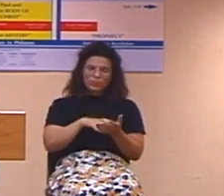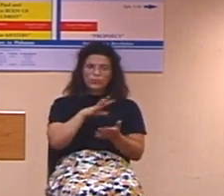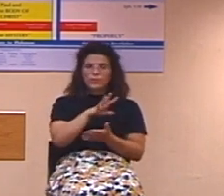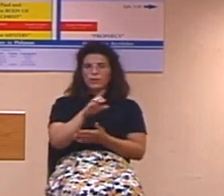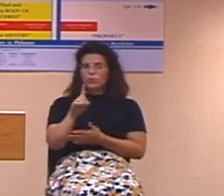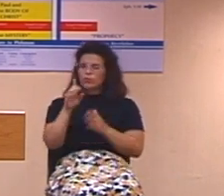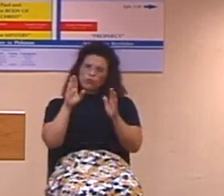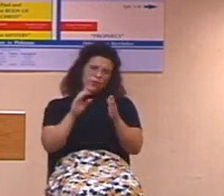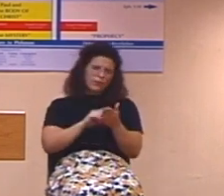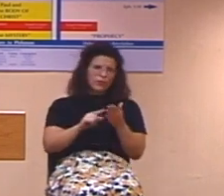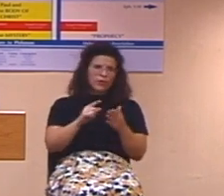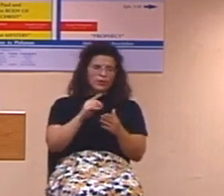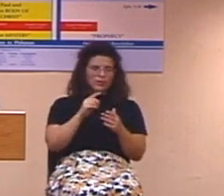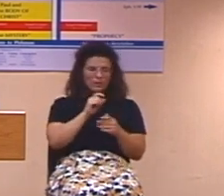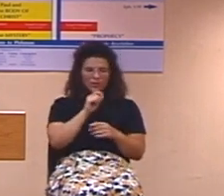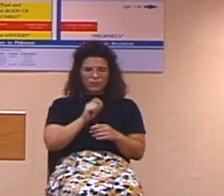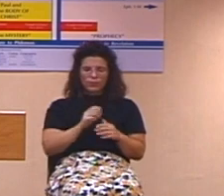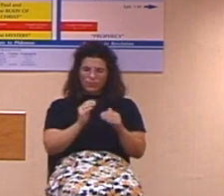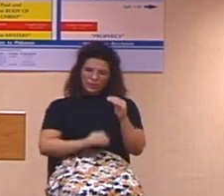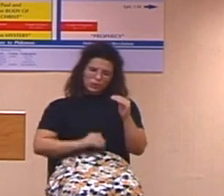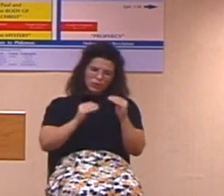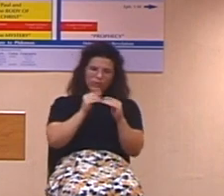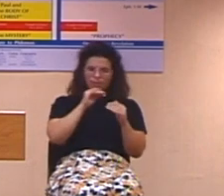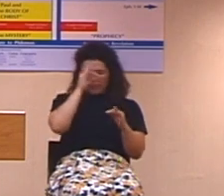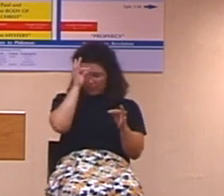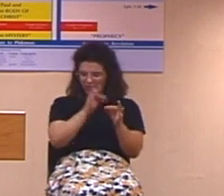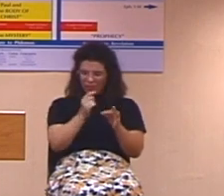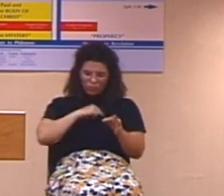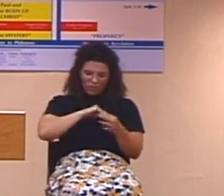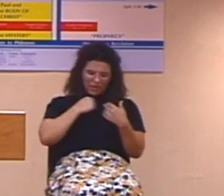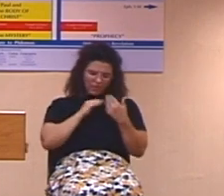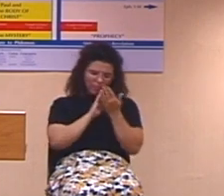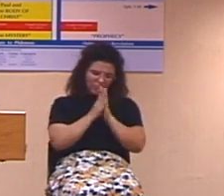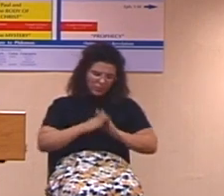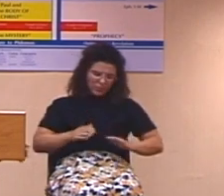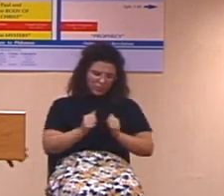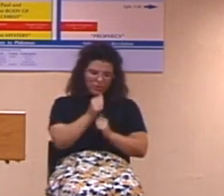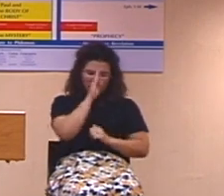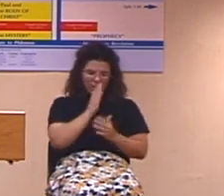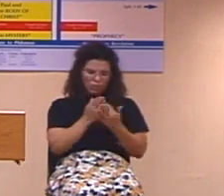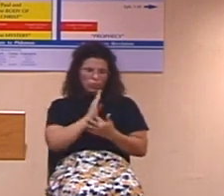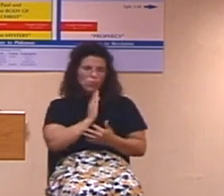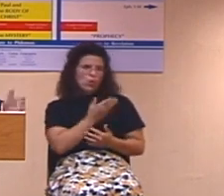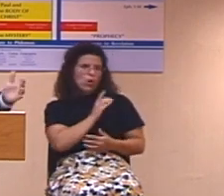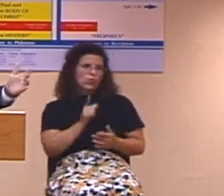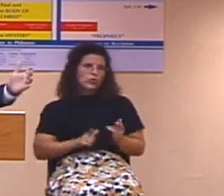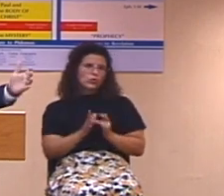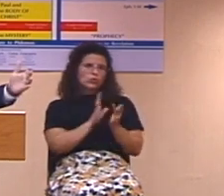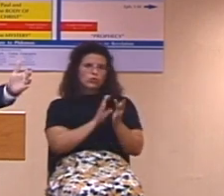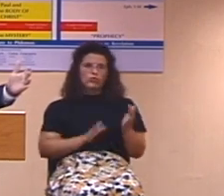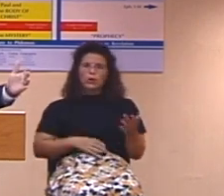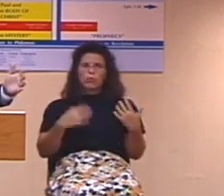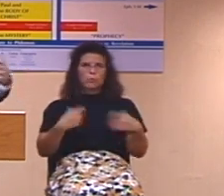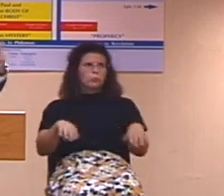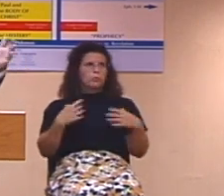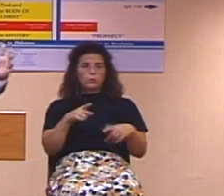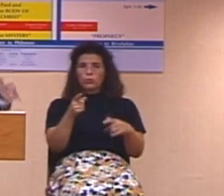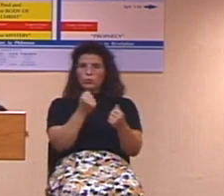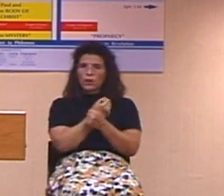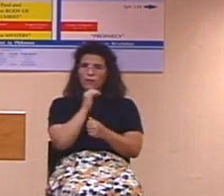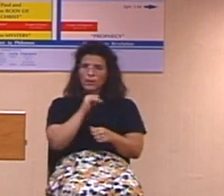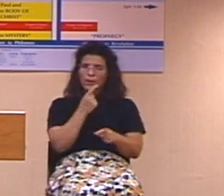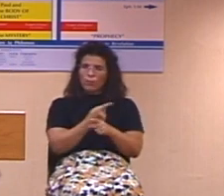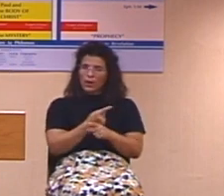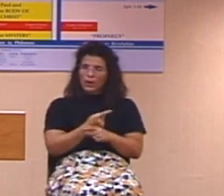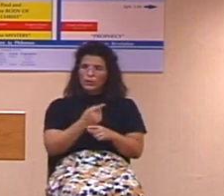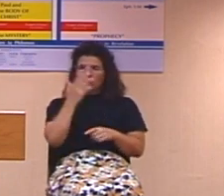Great verse. Therefore, being justified by faith, we have peace with God through our Lord Jesus Christ. No kidding, really? You love that, right? Then why do you